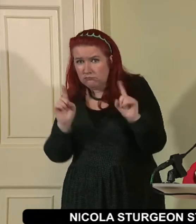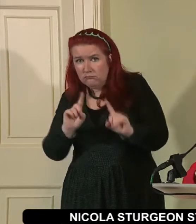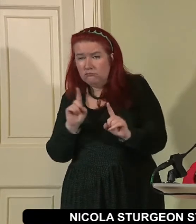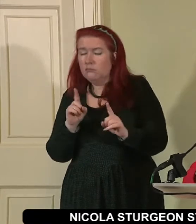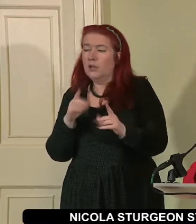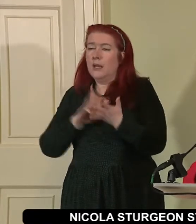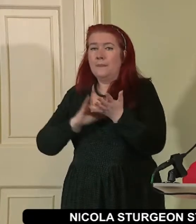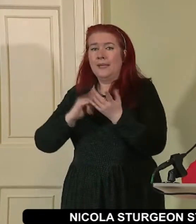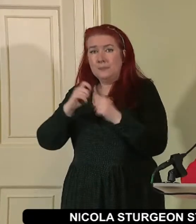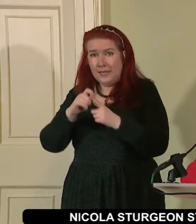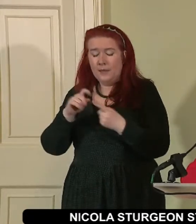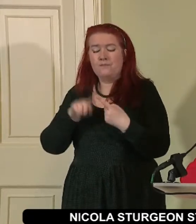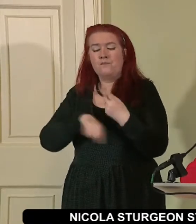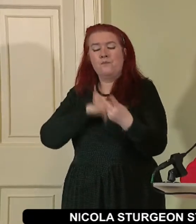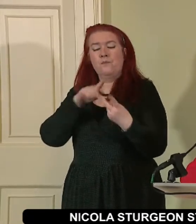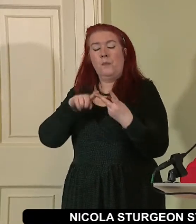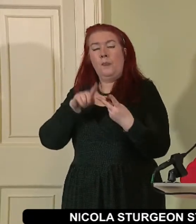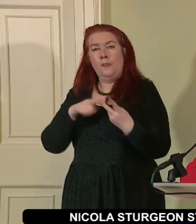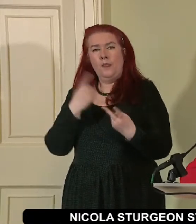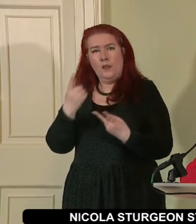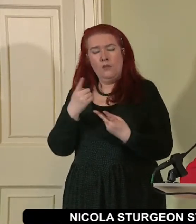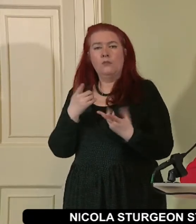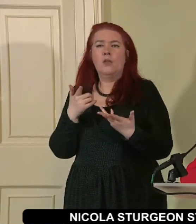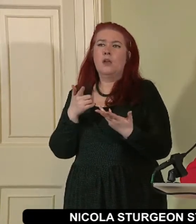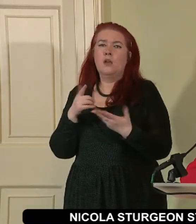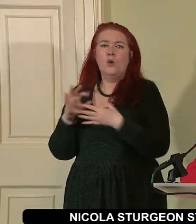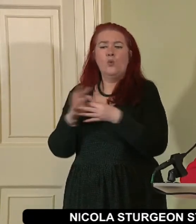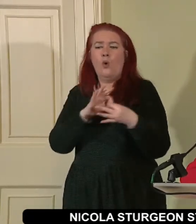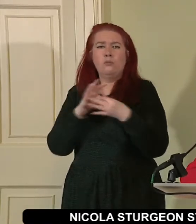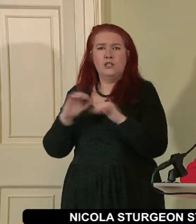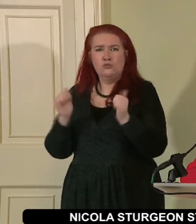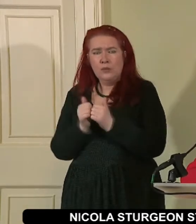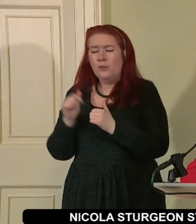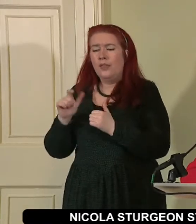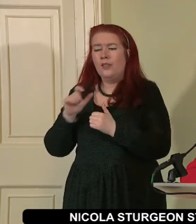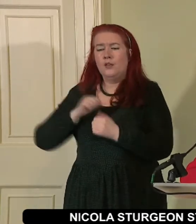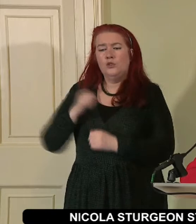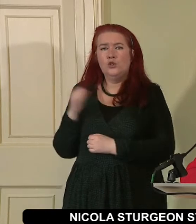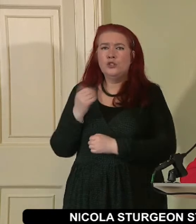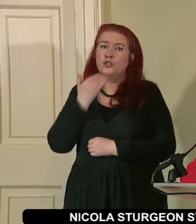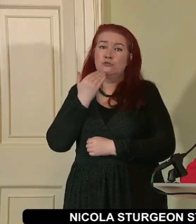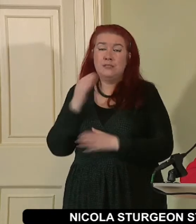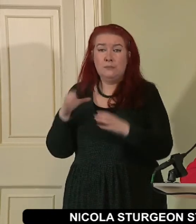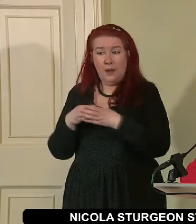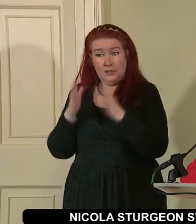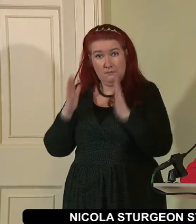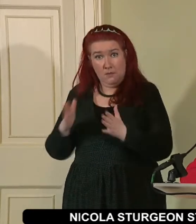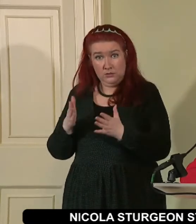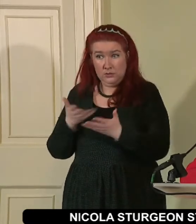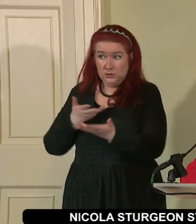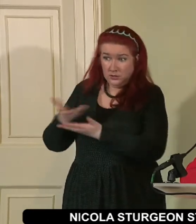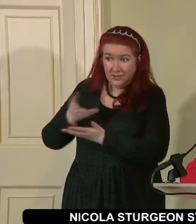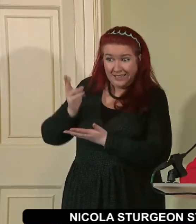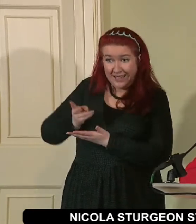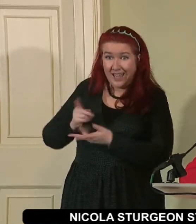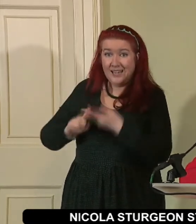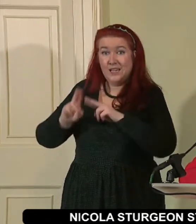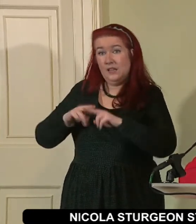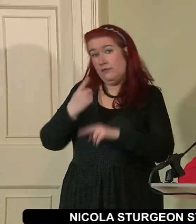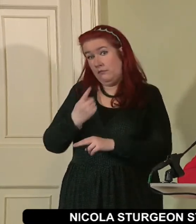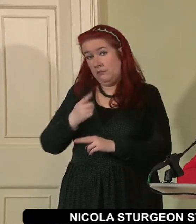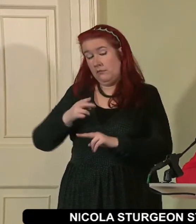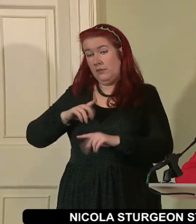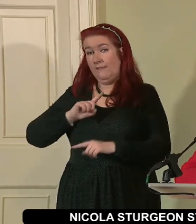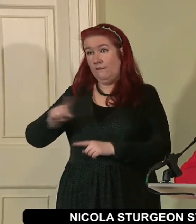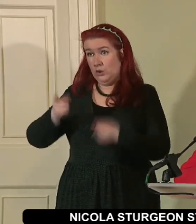MSP. And also, will the cooperation agreement with the Scottish Green Party need to be renegotiated now if you as First Minister